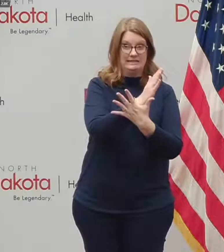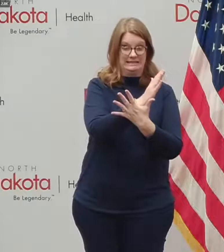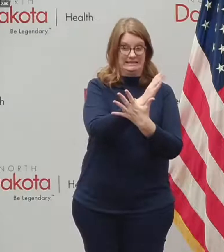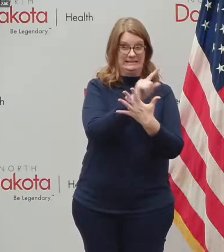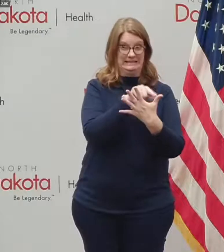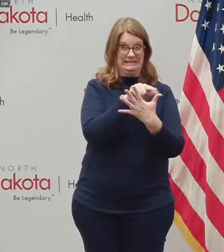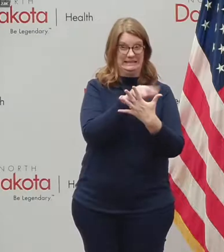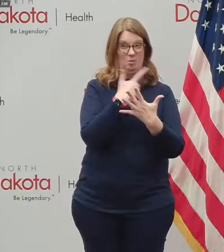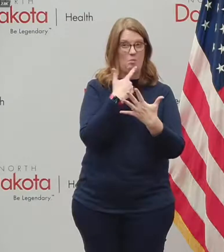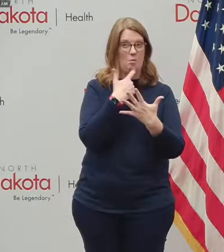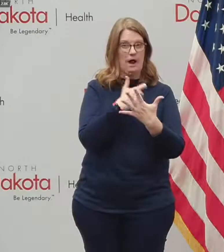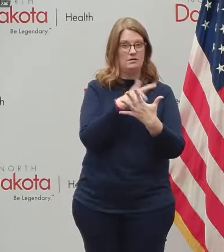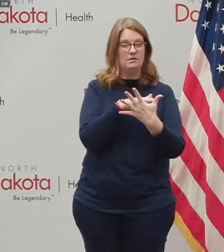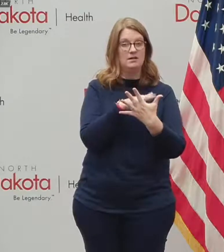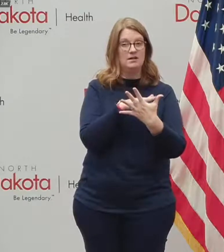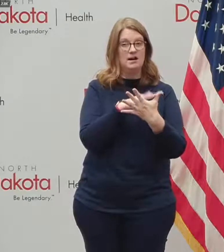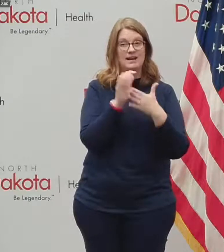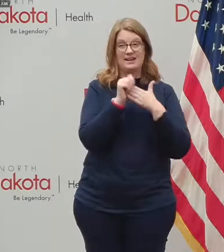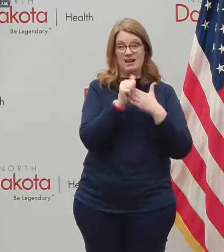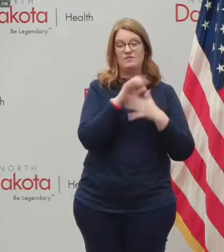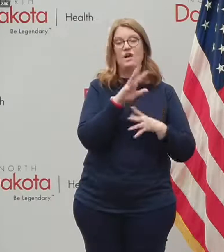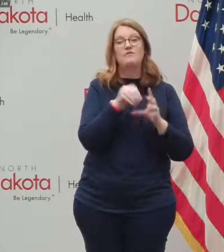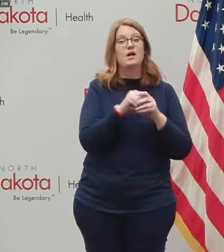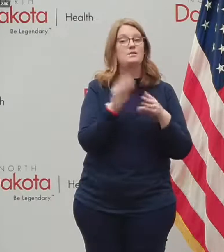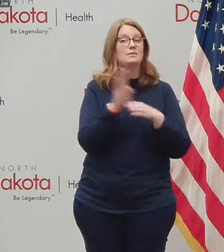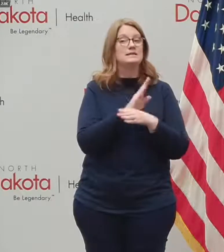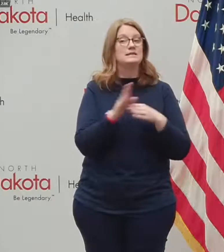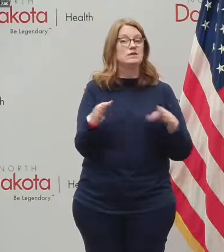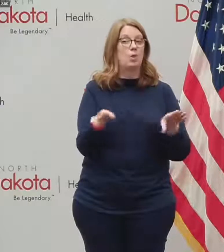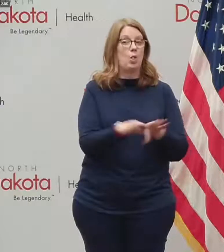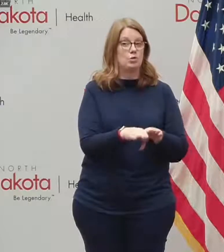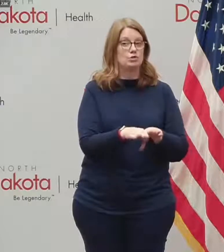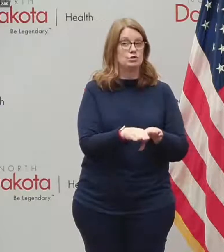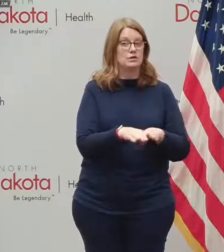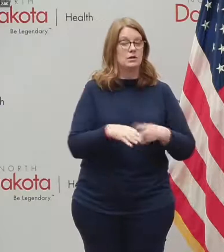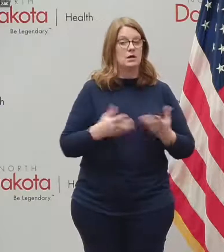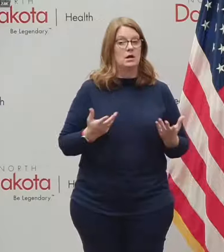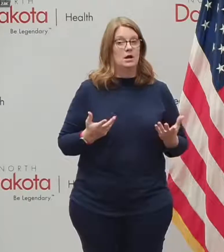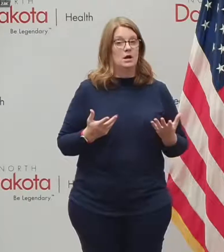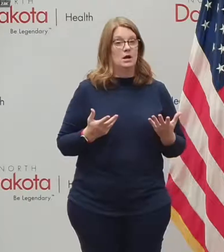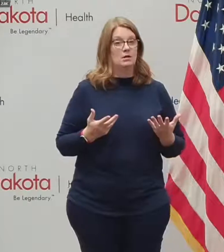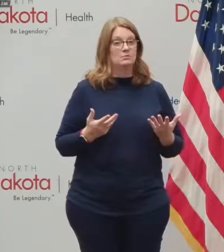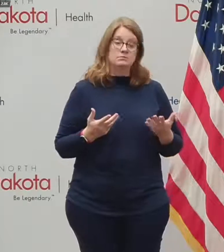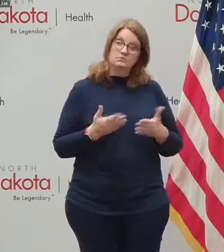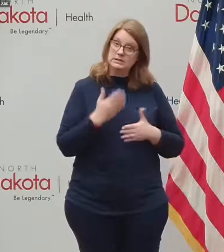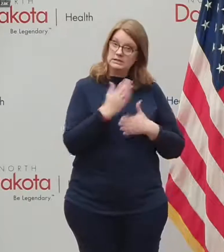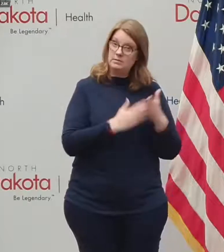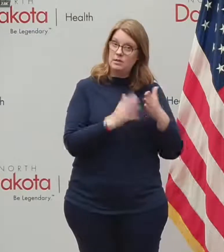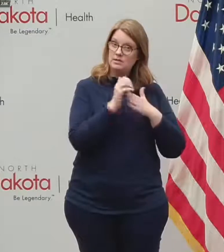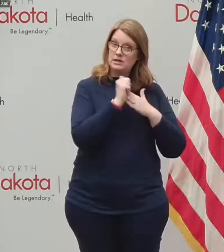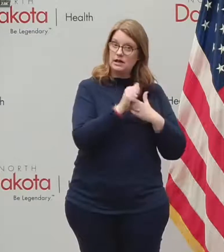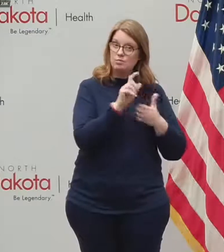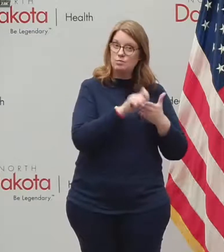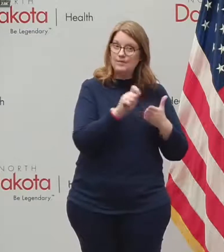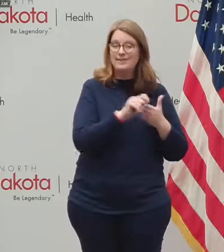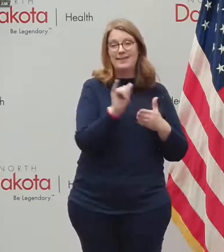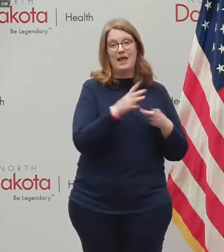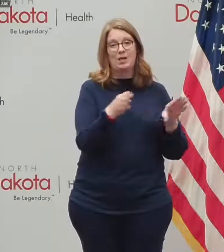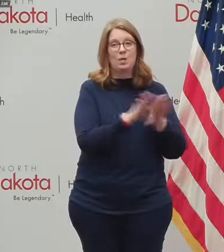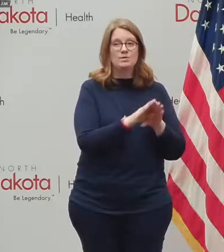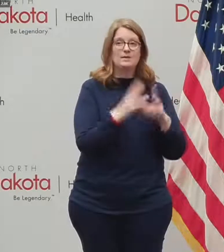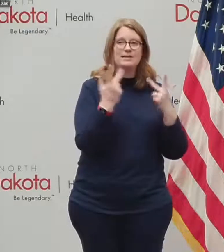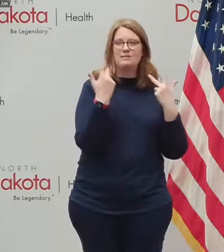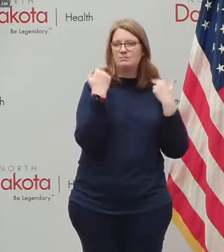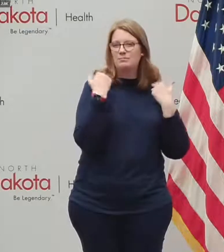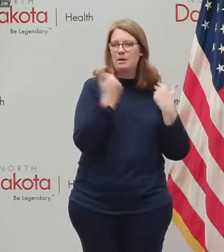on that is under the guidelines involve business closures, and in some cases the way those guidelines are written right now, like closing personal care